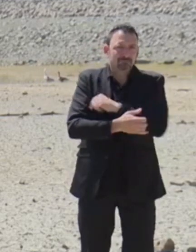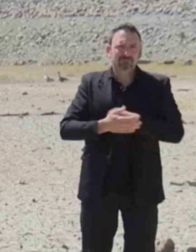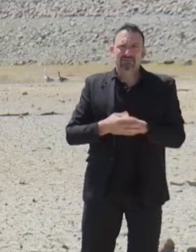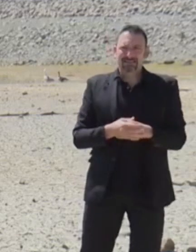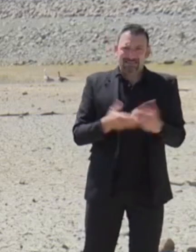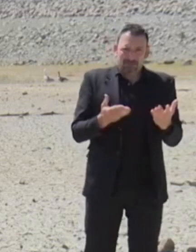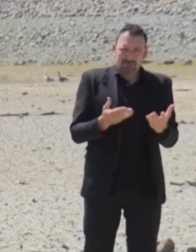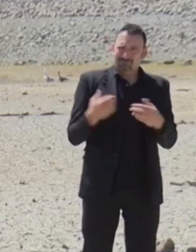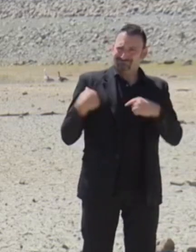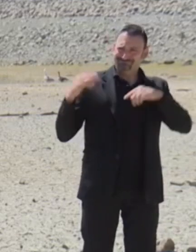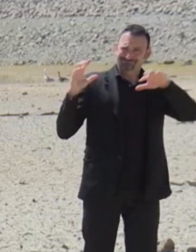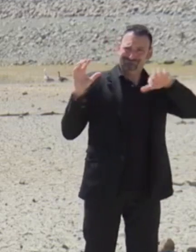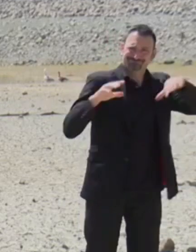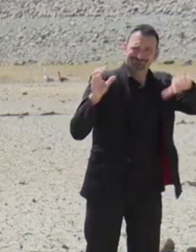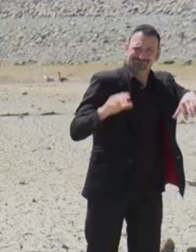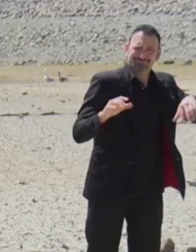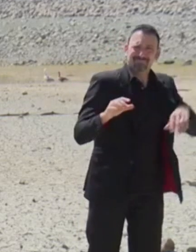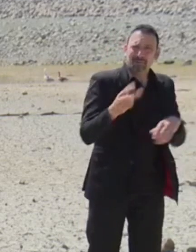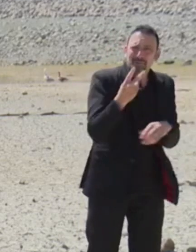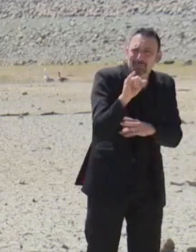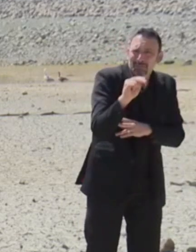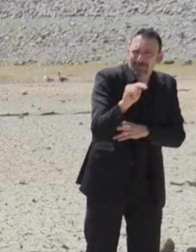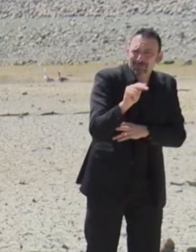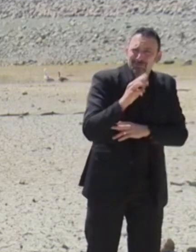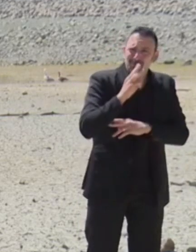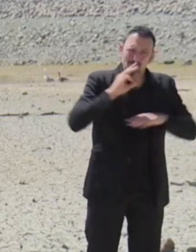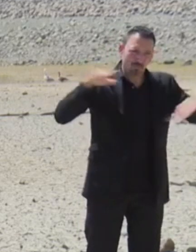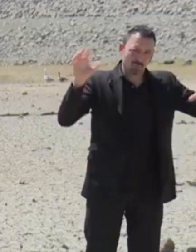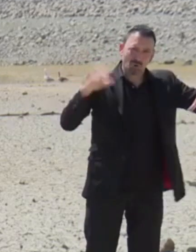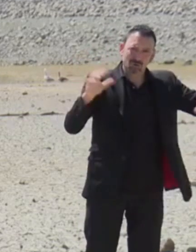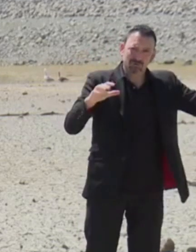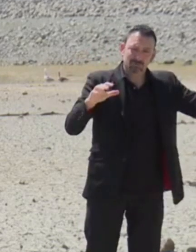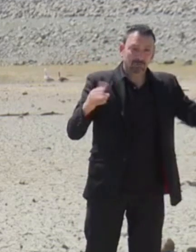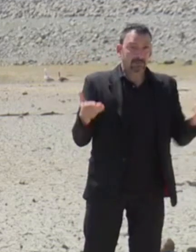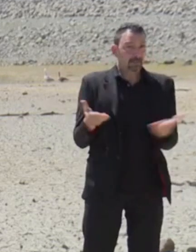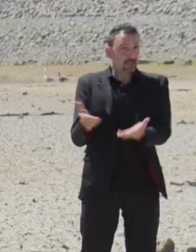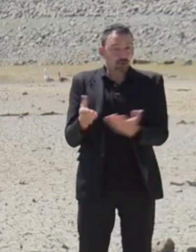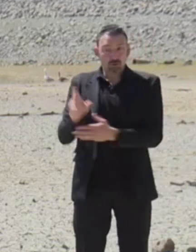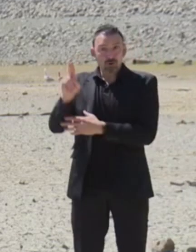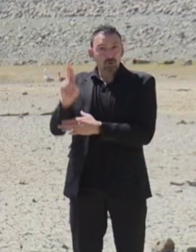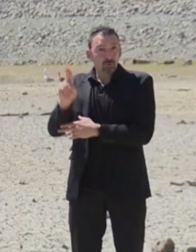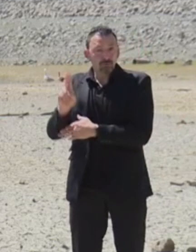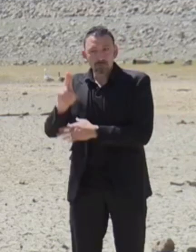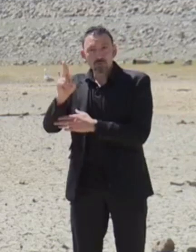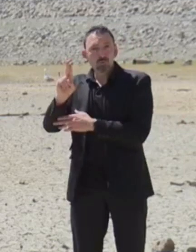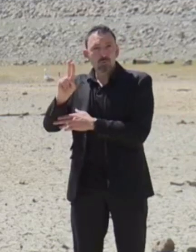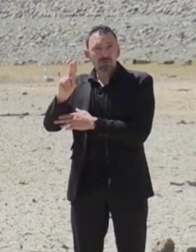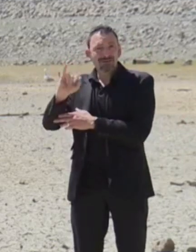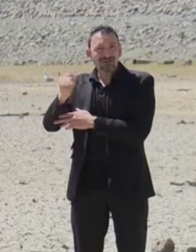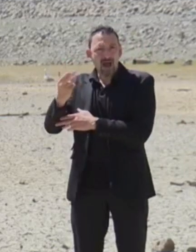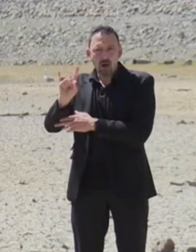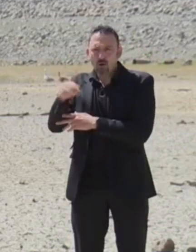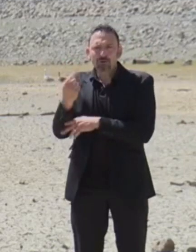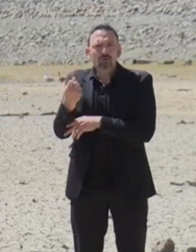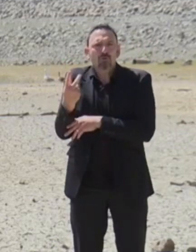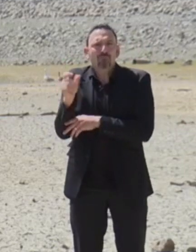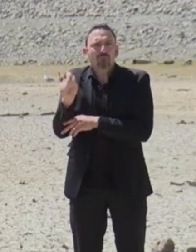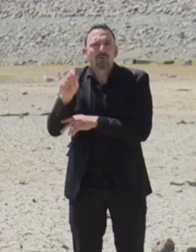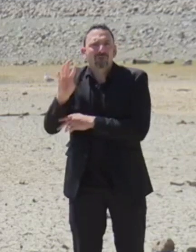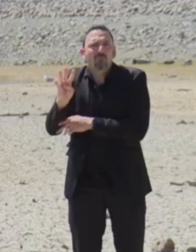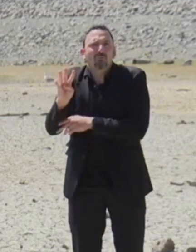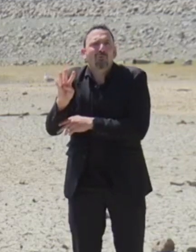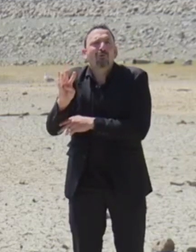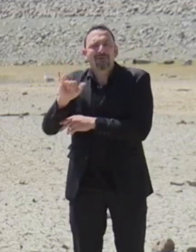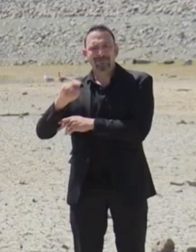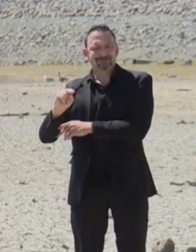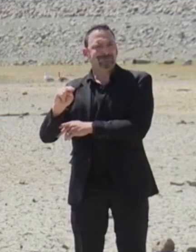16.2 inches of rainfall, and as of today, Ukiah has recorded only 12.24 inches of rainfall this